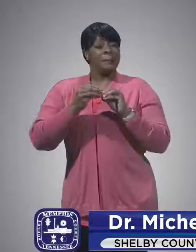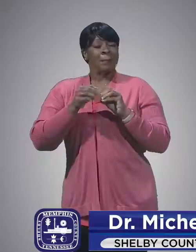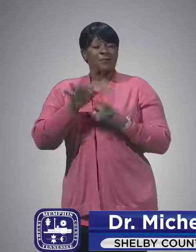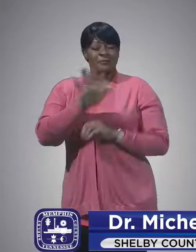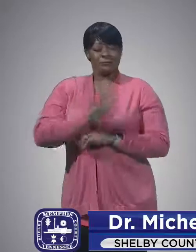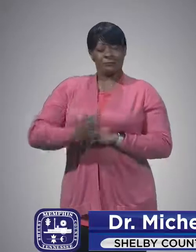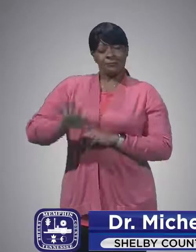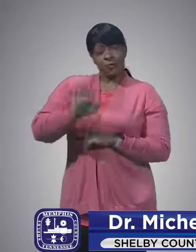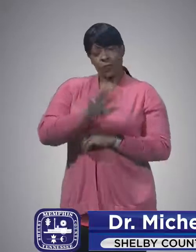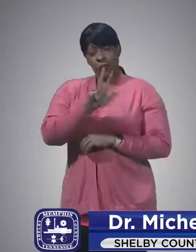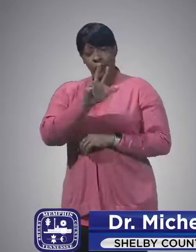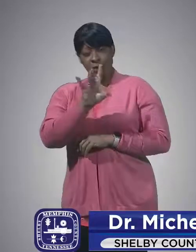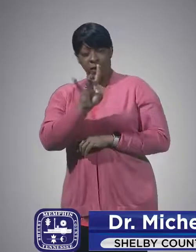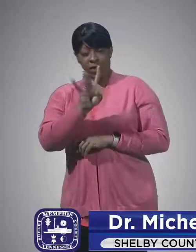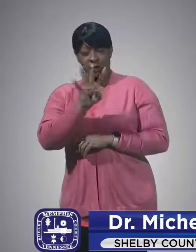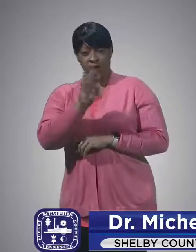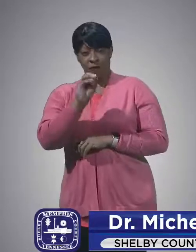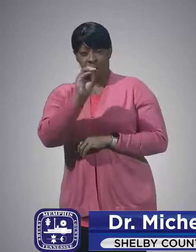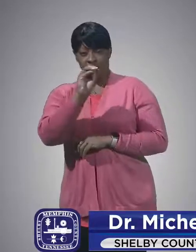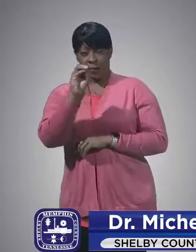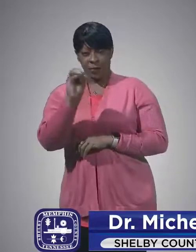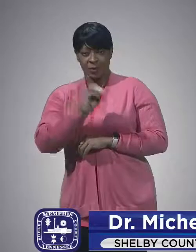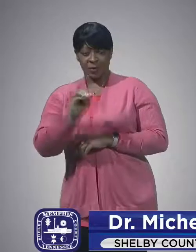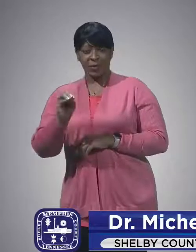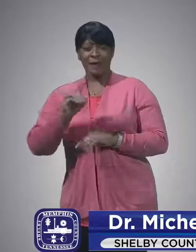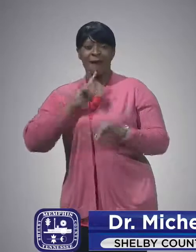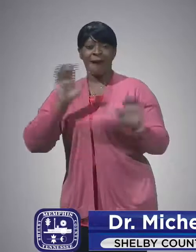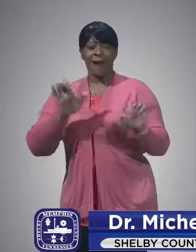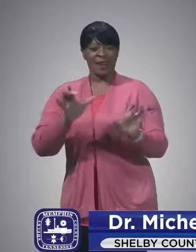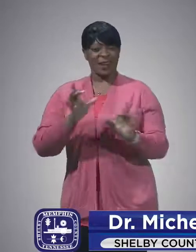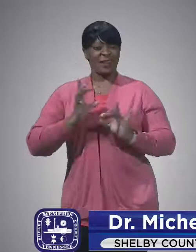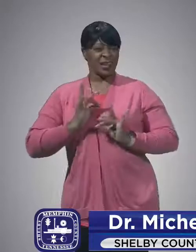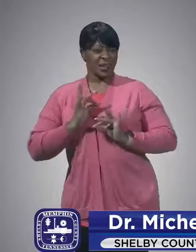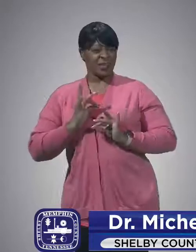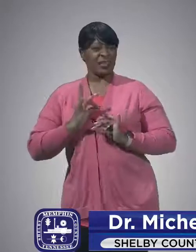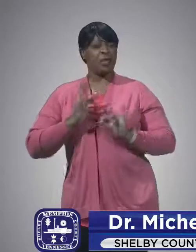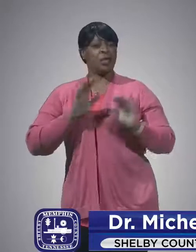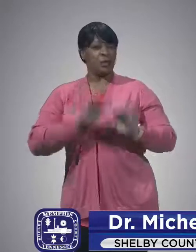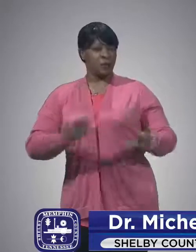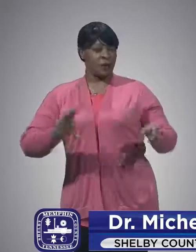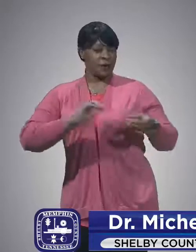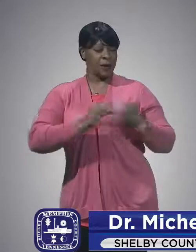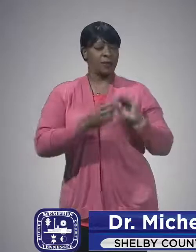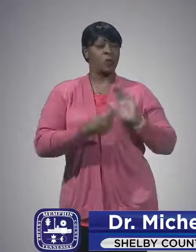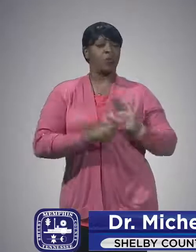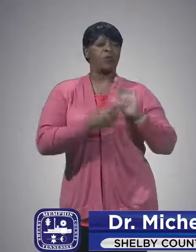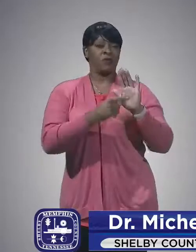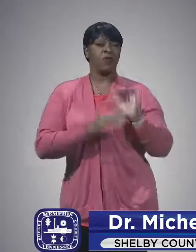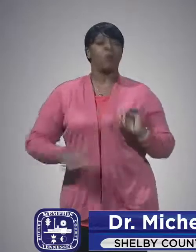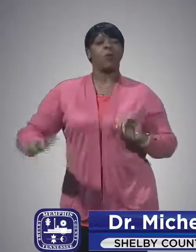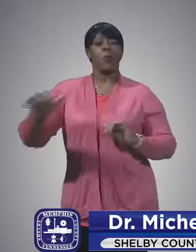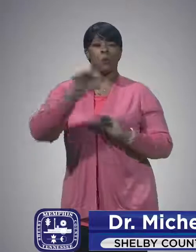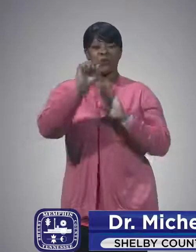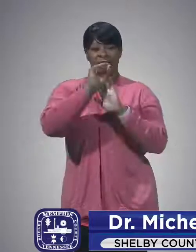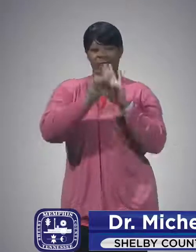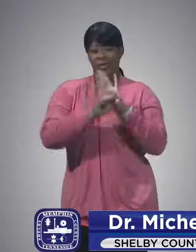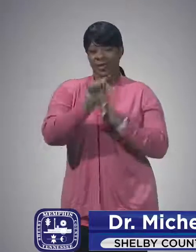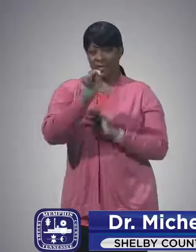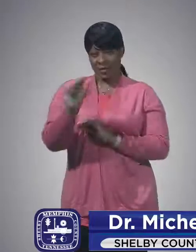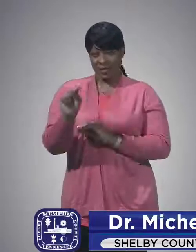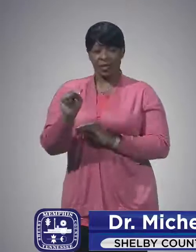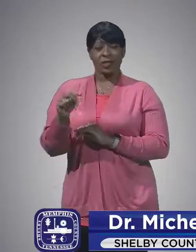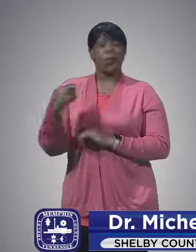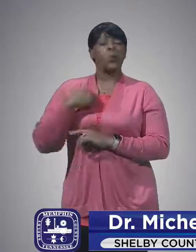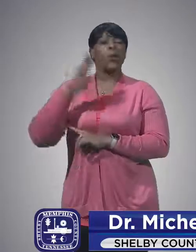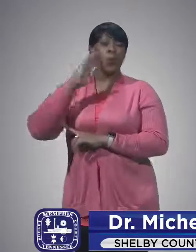around 38 to 40% of active cases being pediatric cases is reflected across the state. We